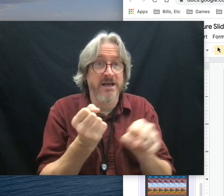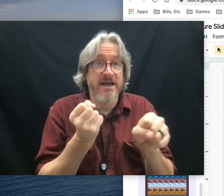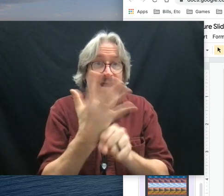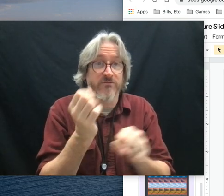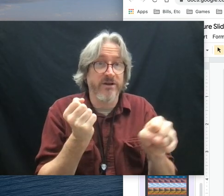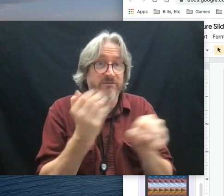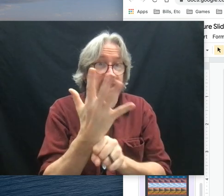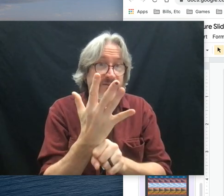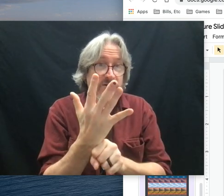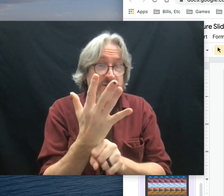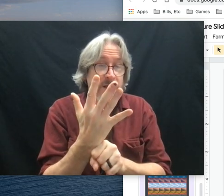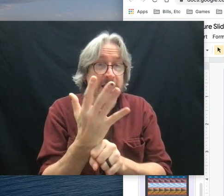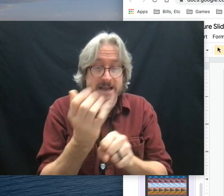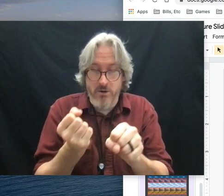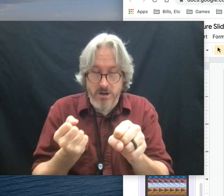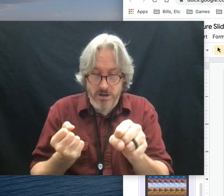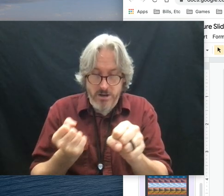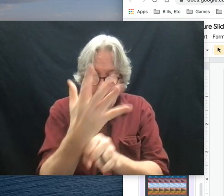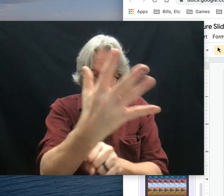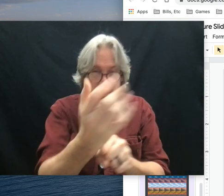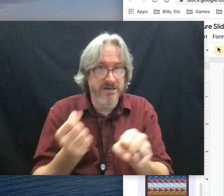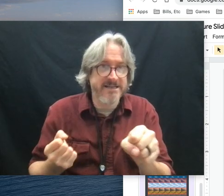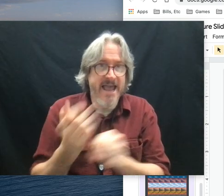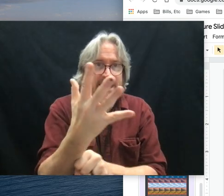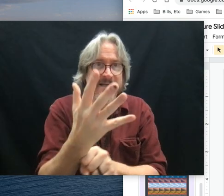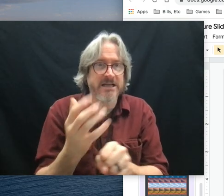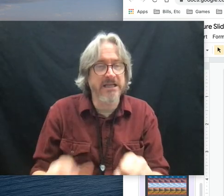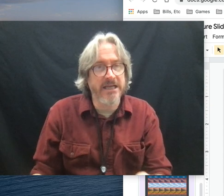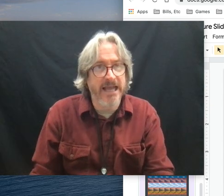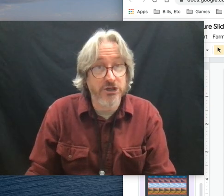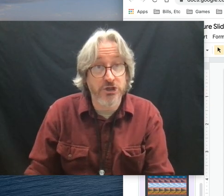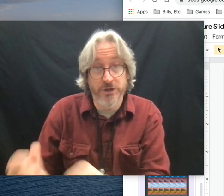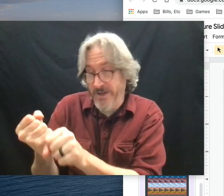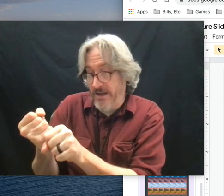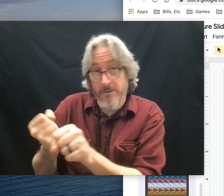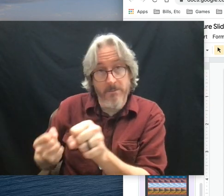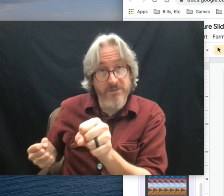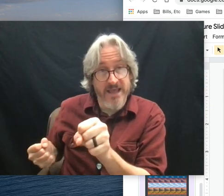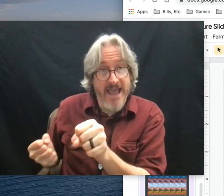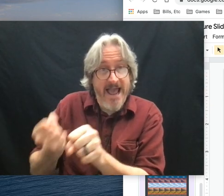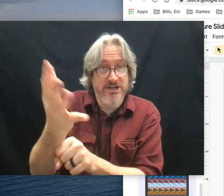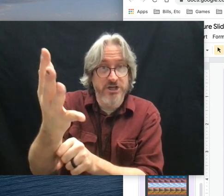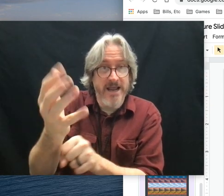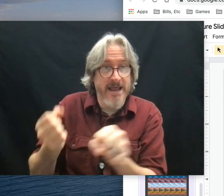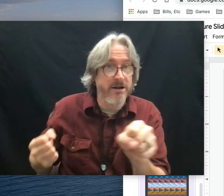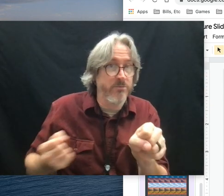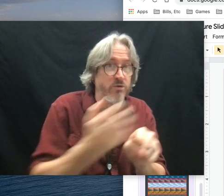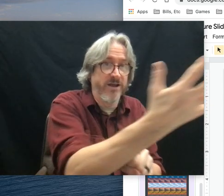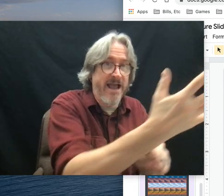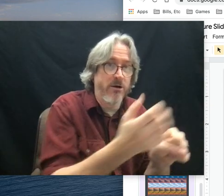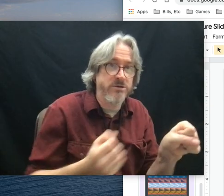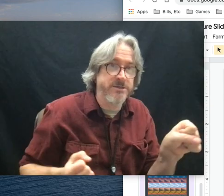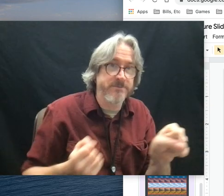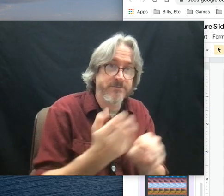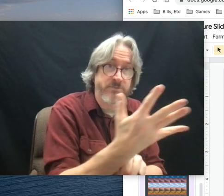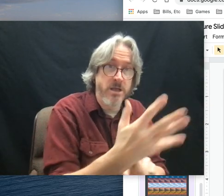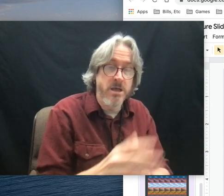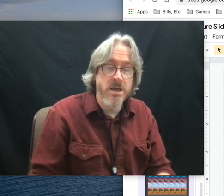4 years, every 5 years. Now, technically, it should be the action hand moving